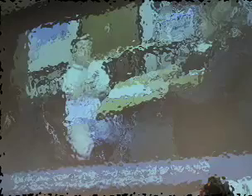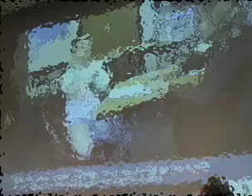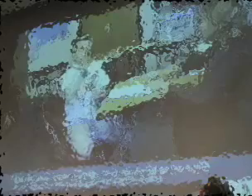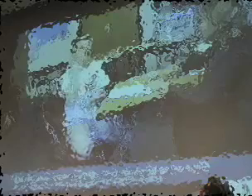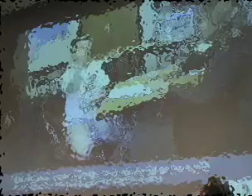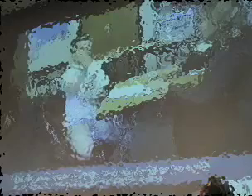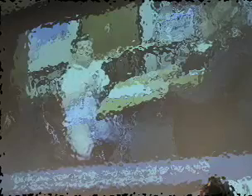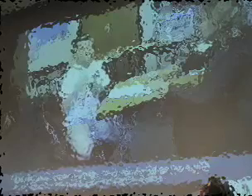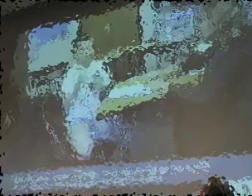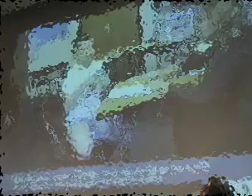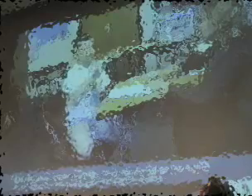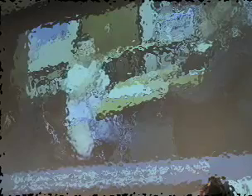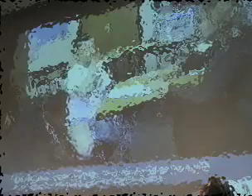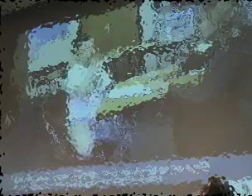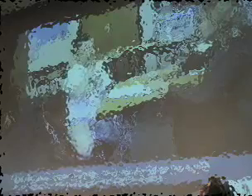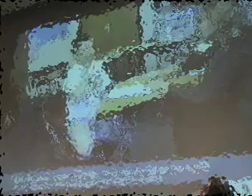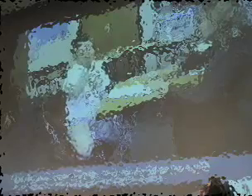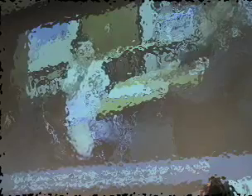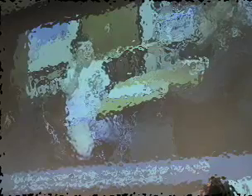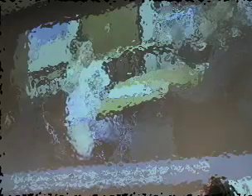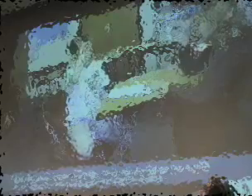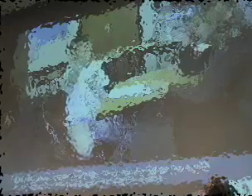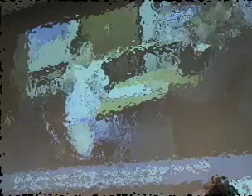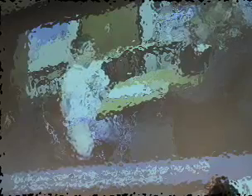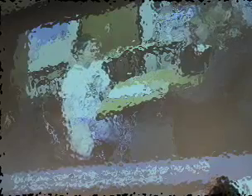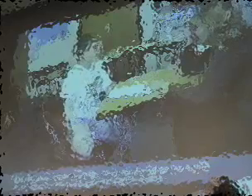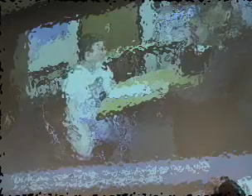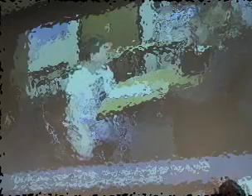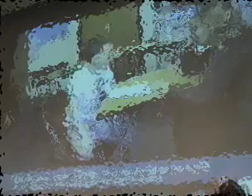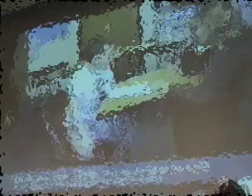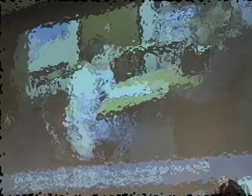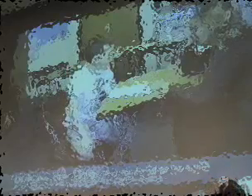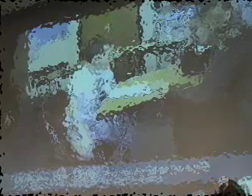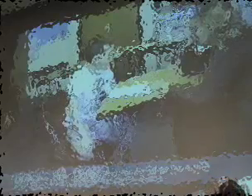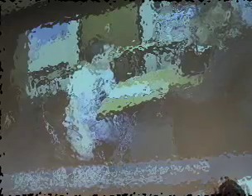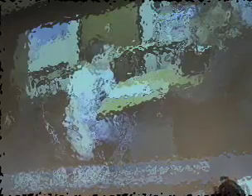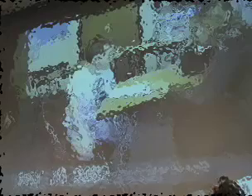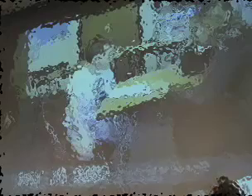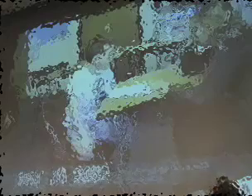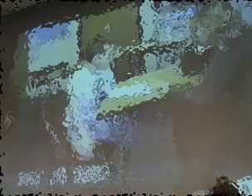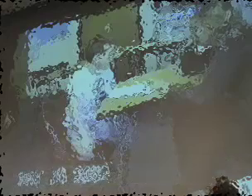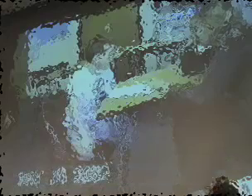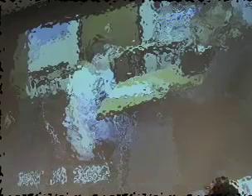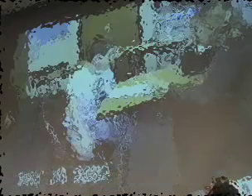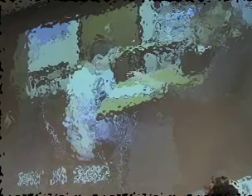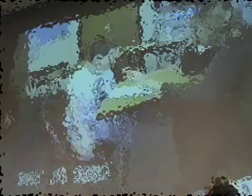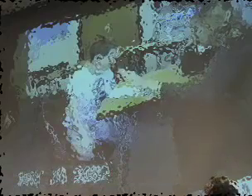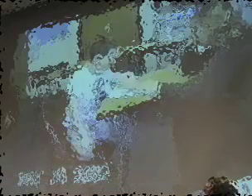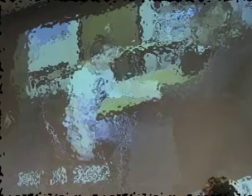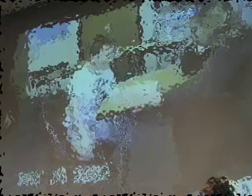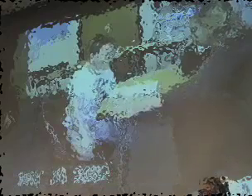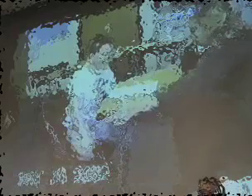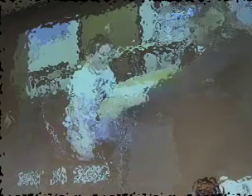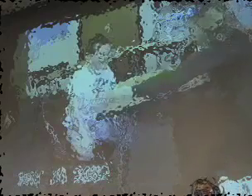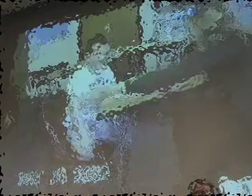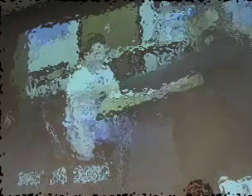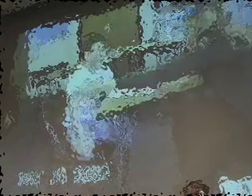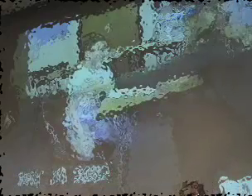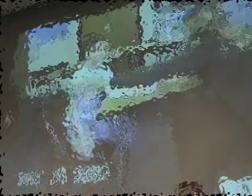One day her father told her that she could go for a ride. She could visit her grandma and grandpa on an airplane. That's a long sentence to look at it that quickly and